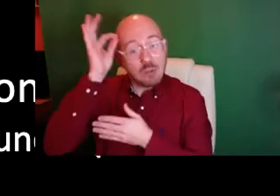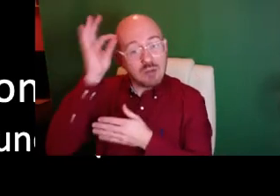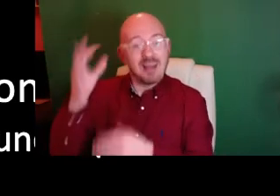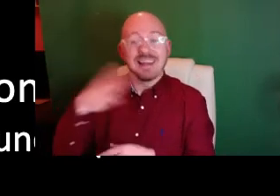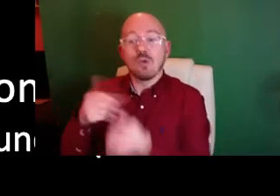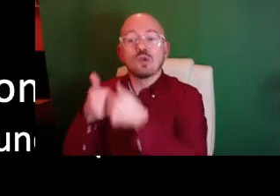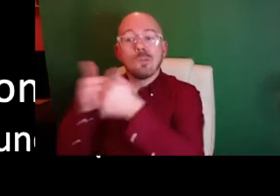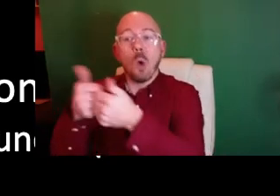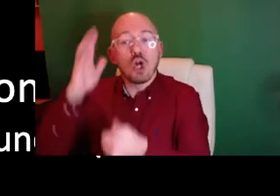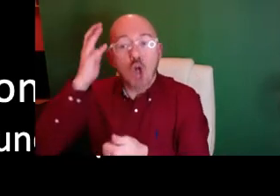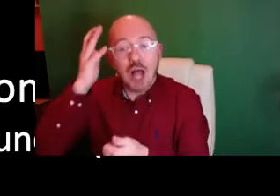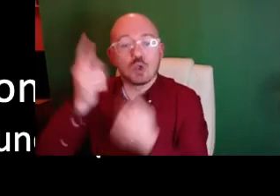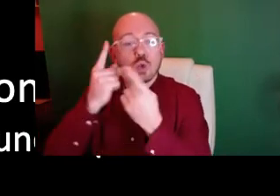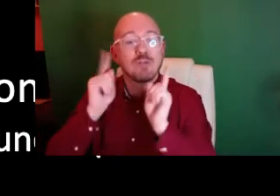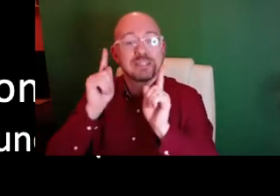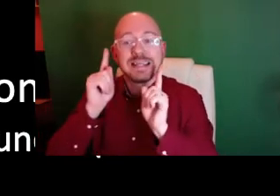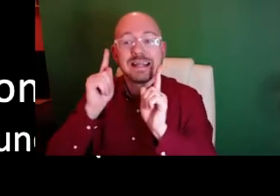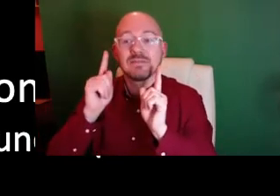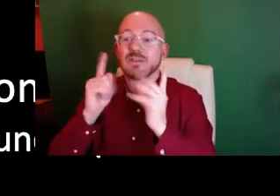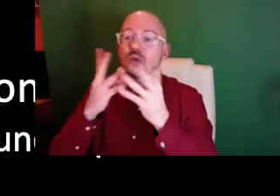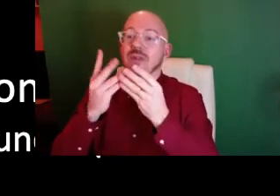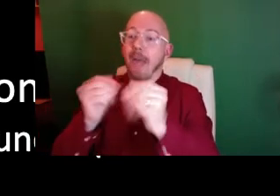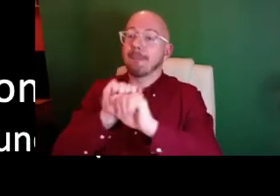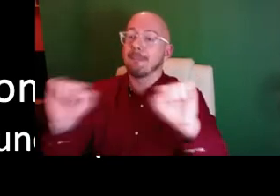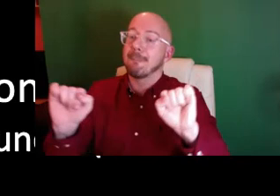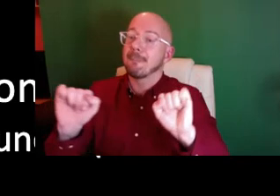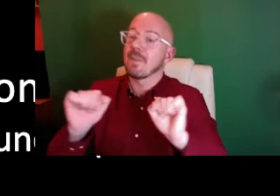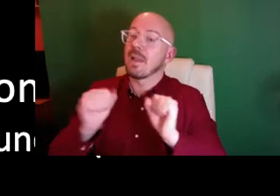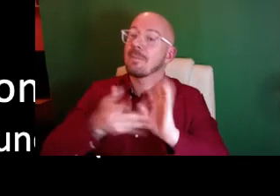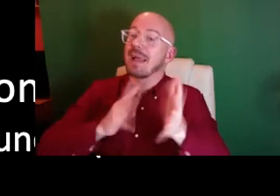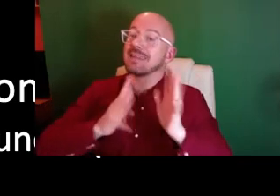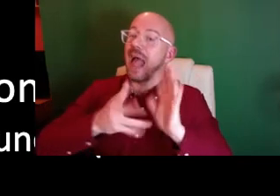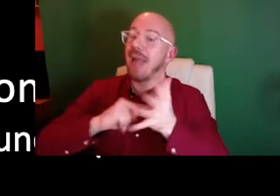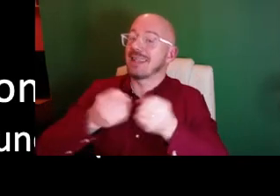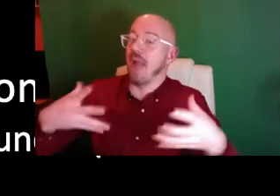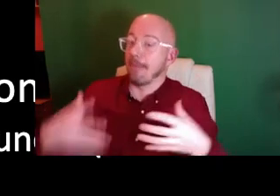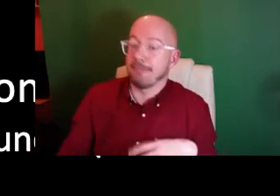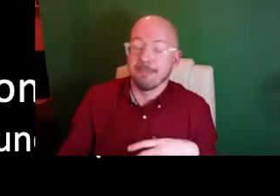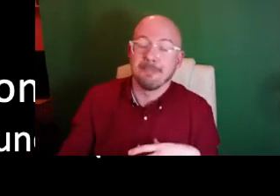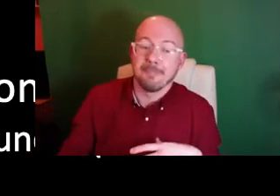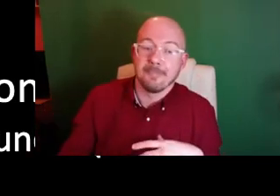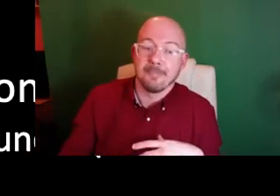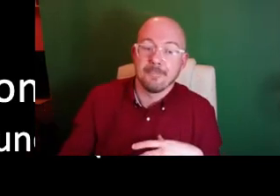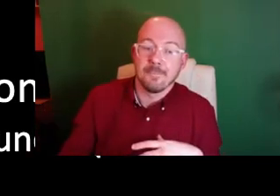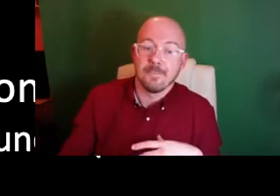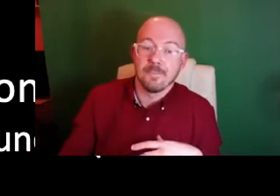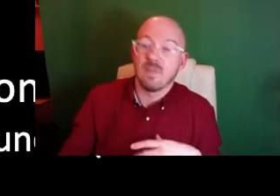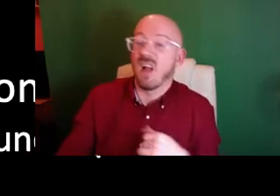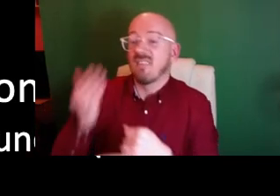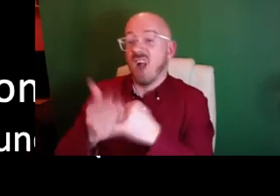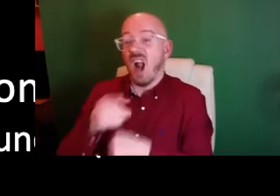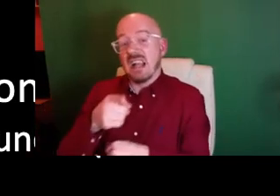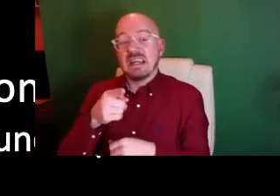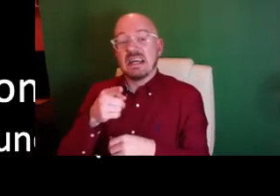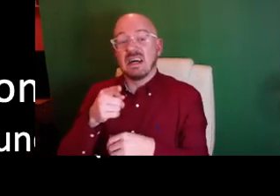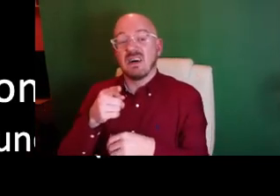pupils. And the Scottish Funding Council should support colleges and universities in developing BSL plans.